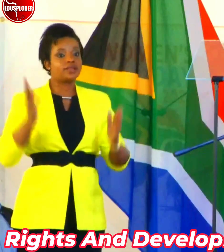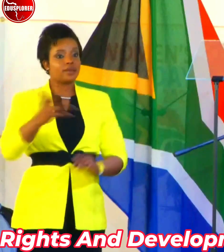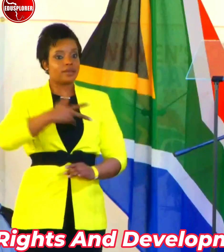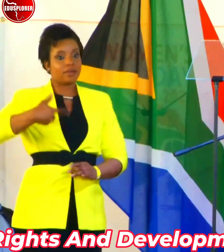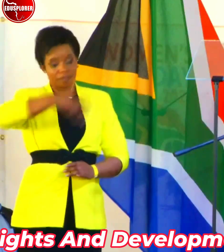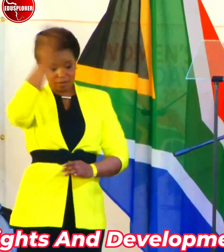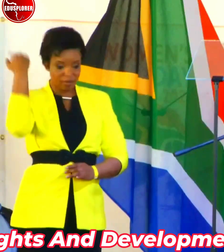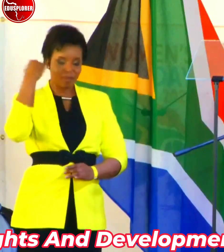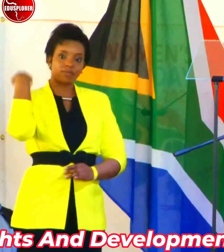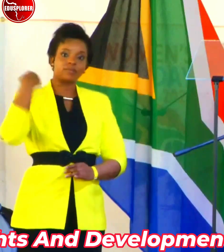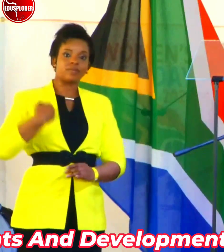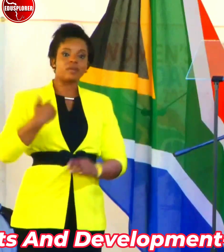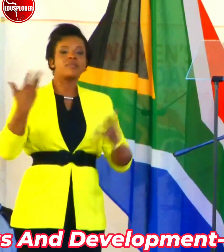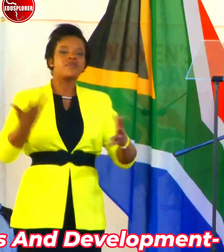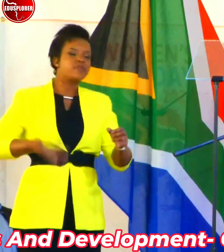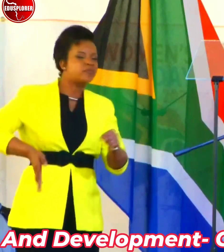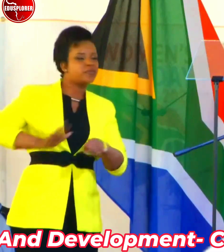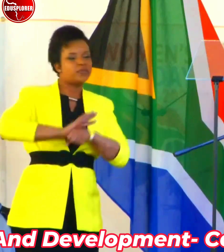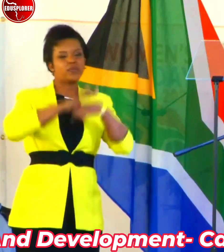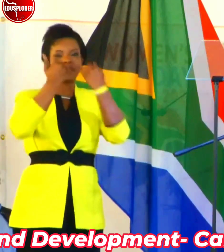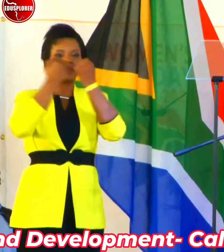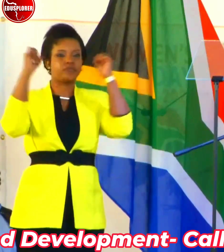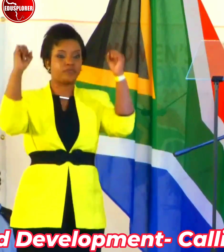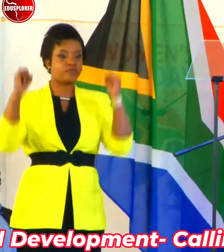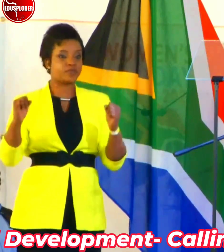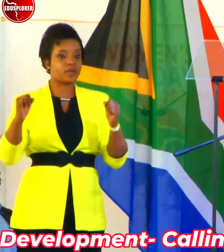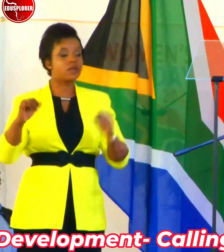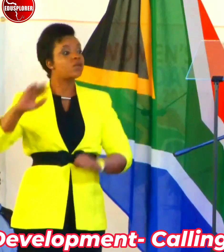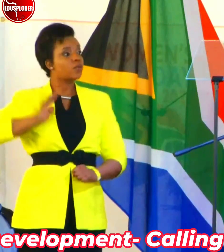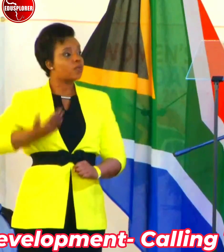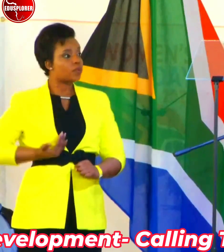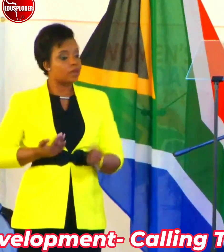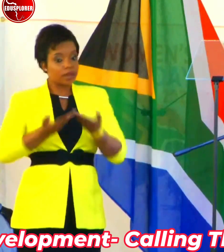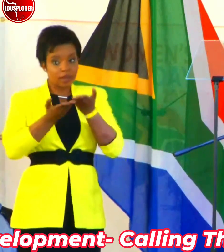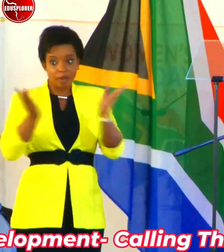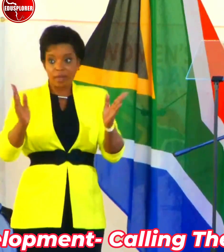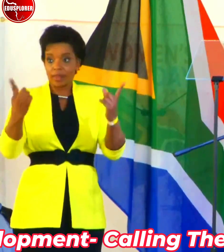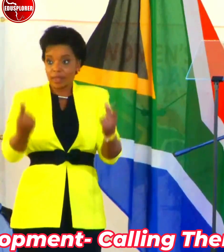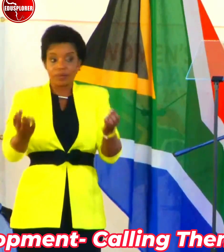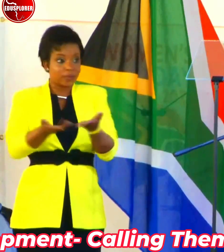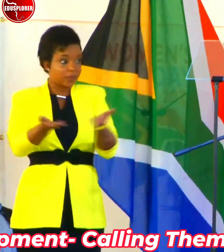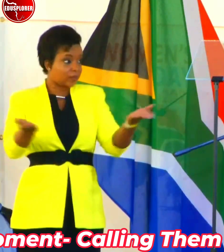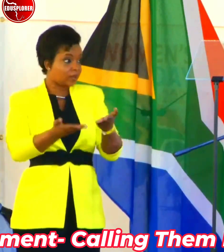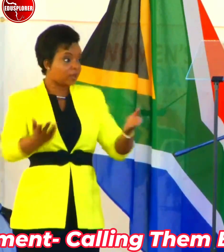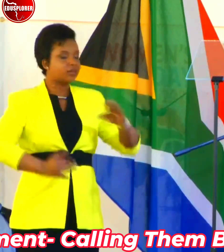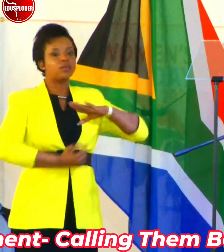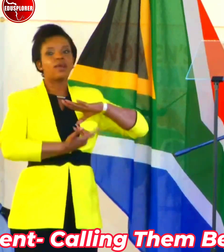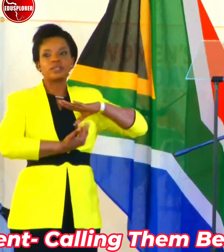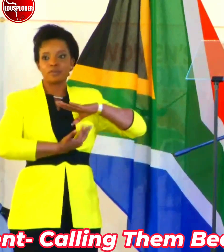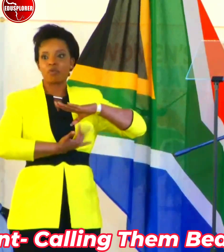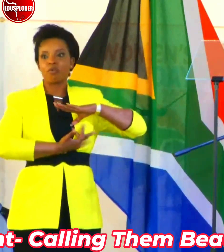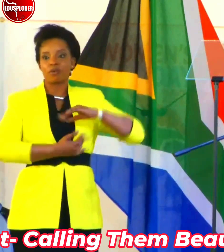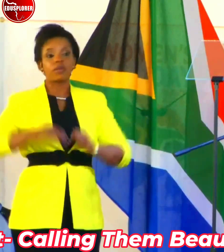freedom, where women, and we are doing this, we are inspiring that women